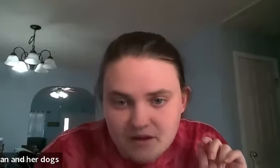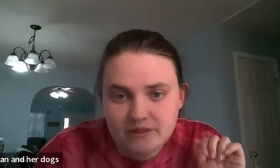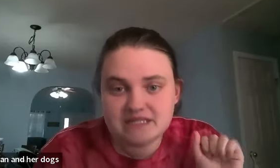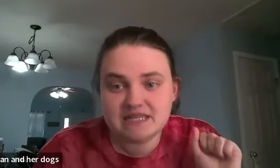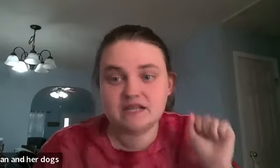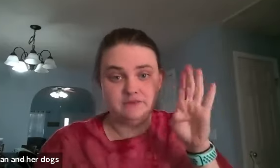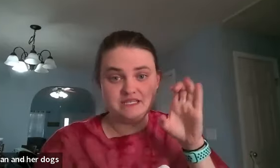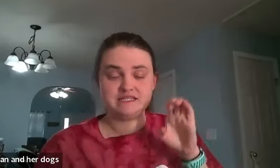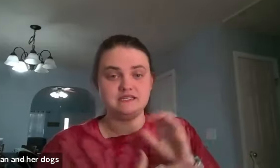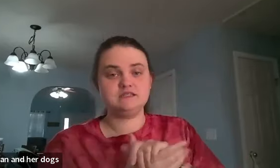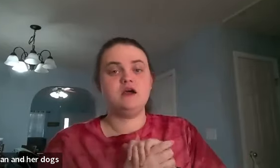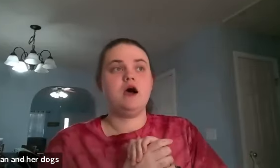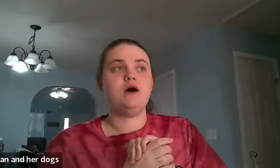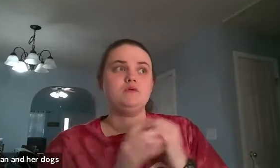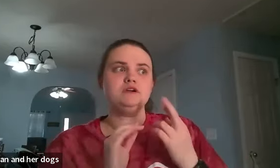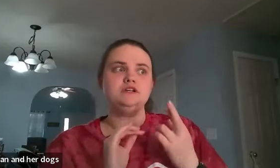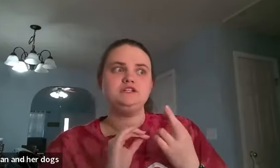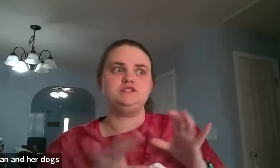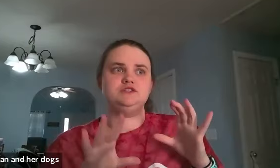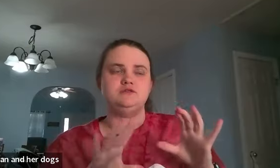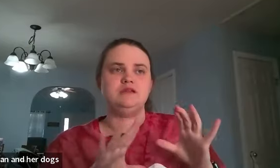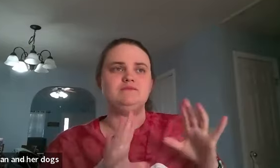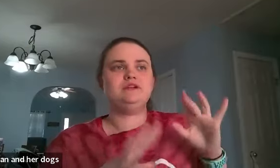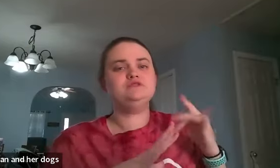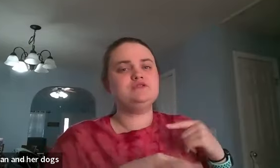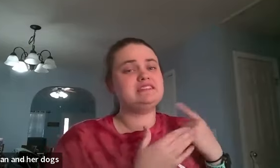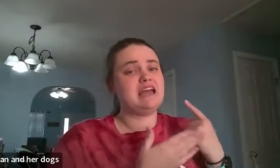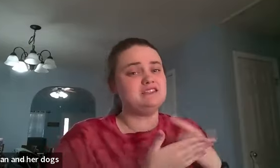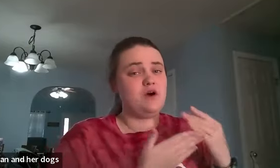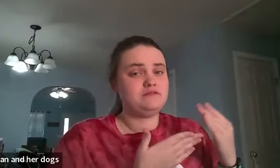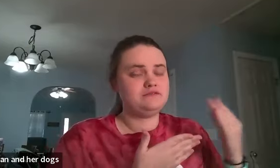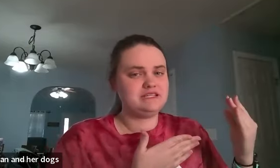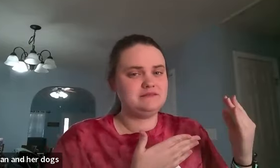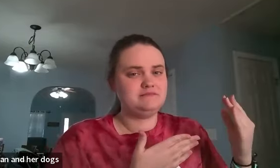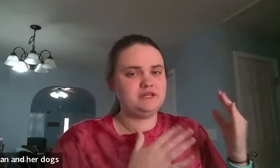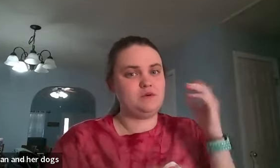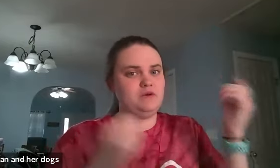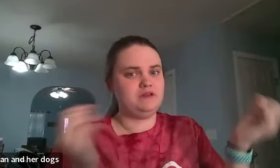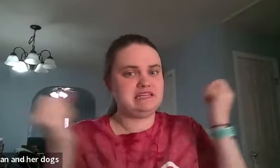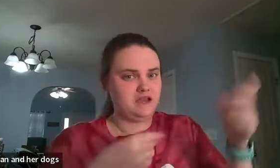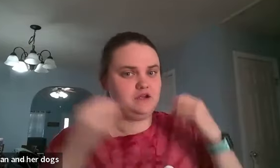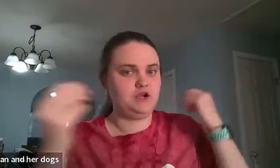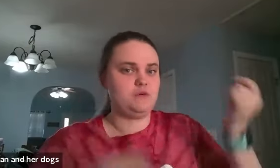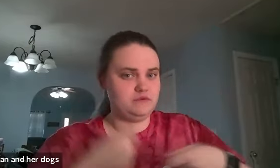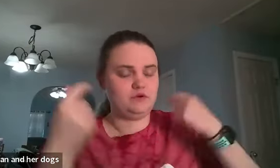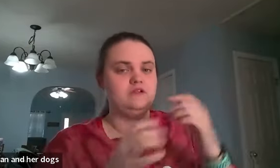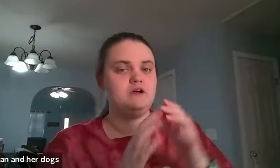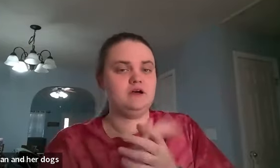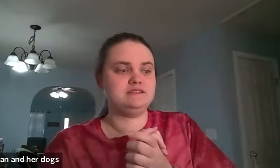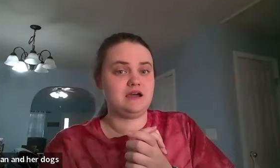we did our ABCs. What we're going to do, and we don't do this as often because I want to get kind of going with more